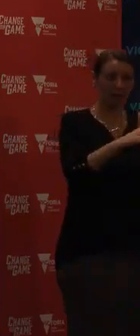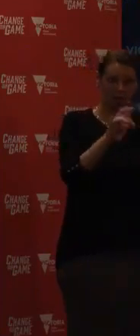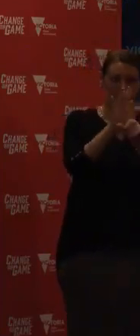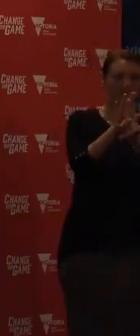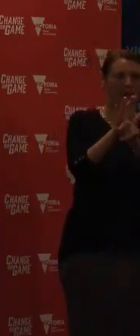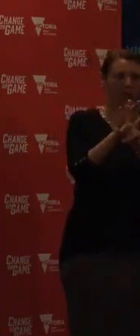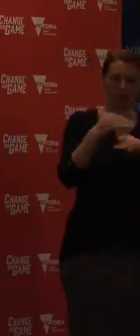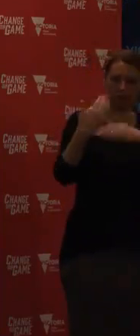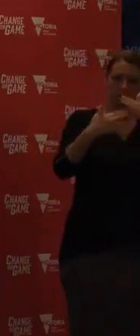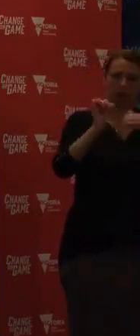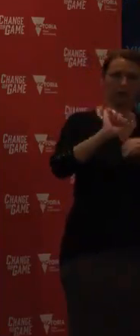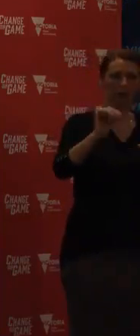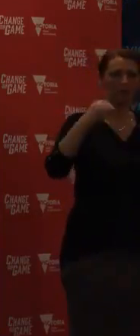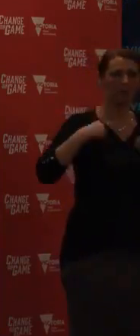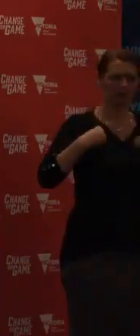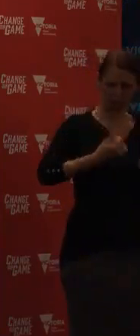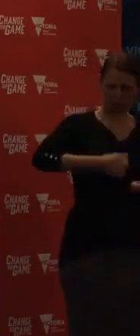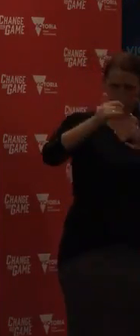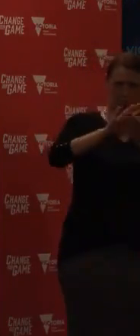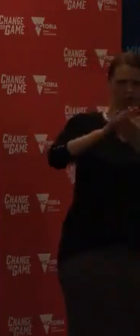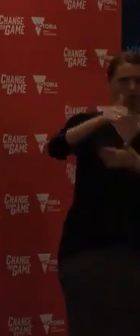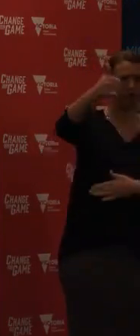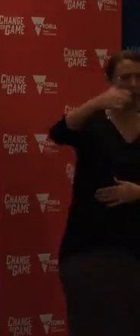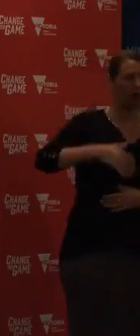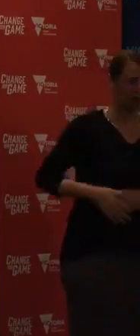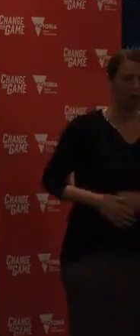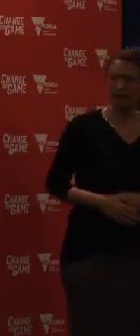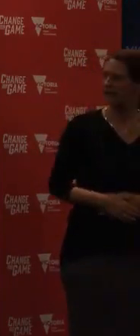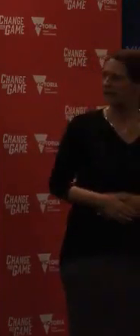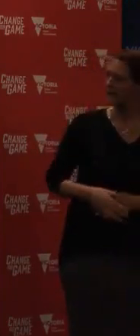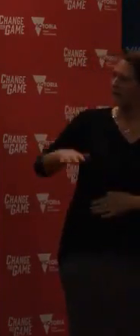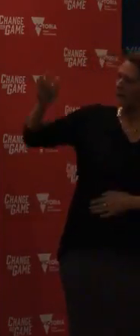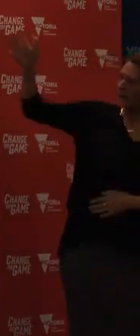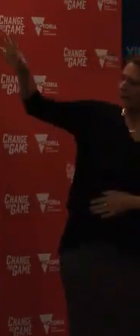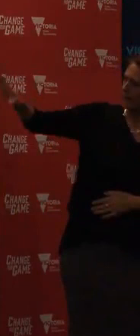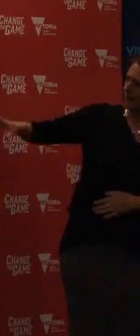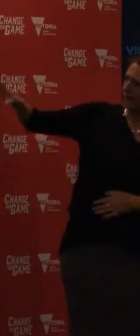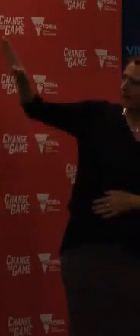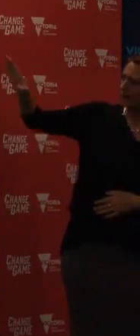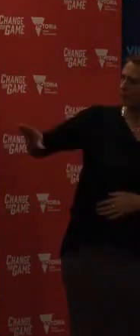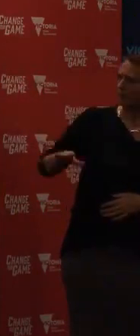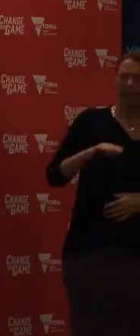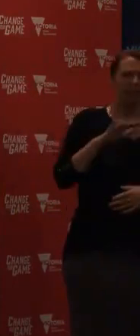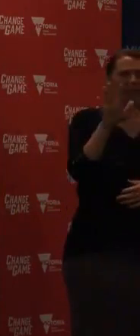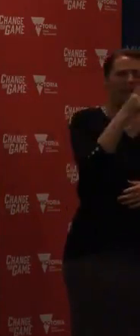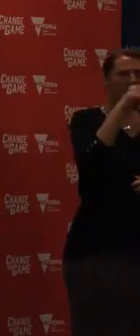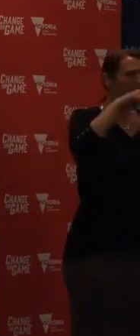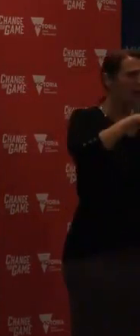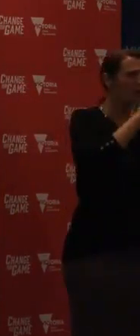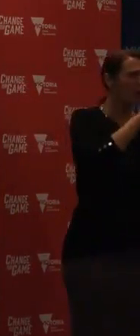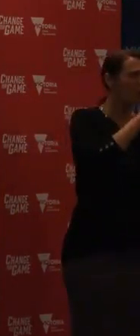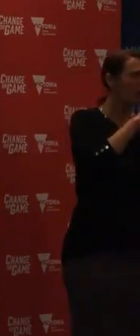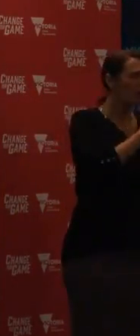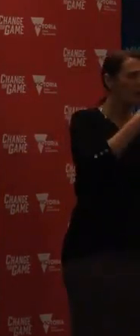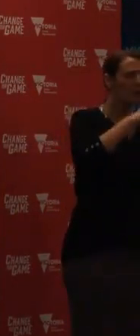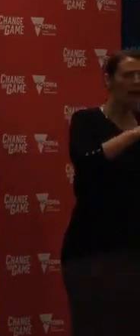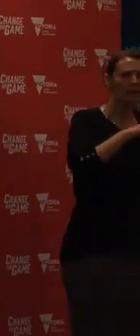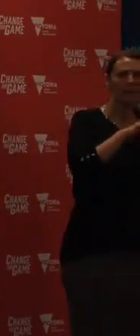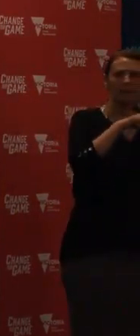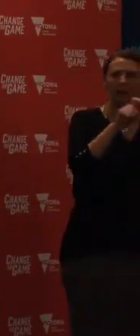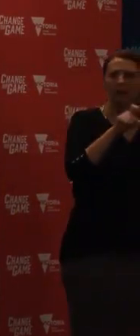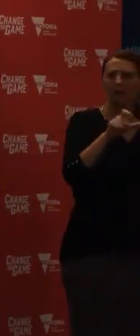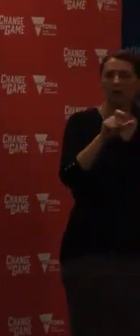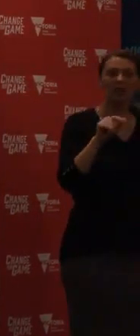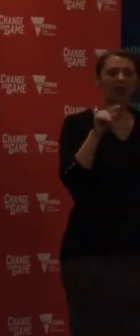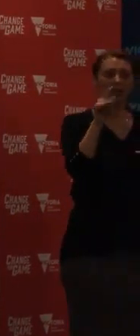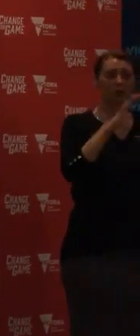and running his own company, and good on him too. This is stuff which, is anyone here from Parks Victoria? I just